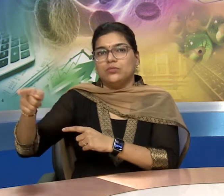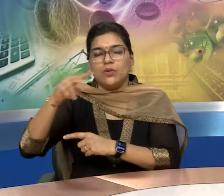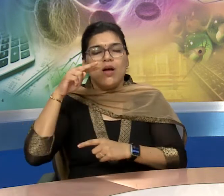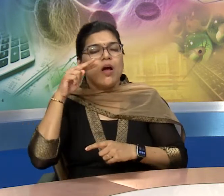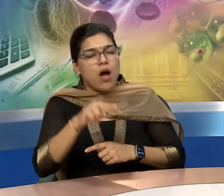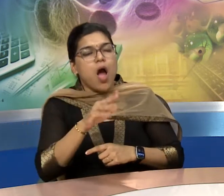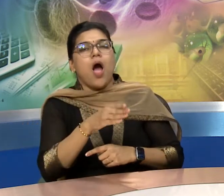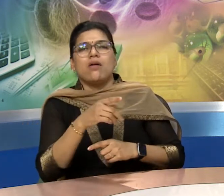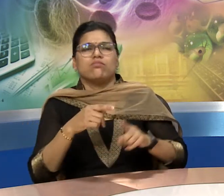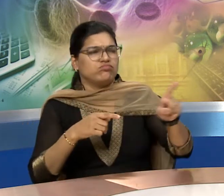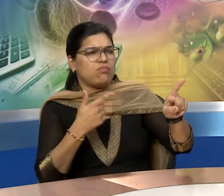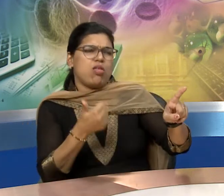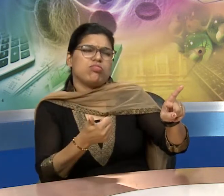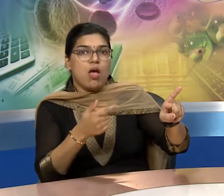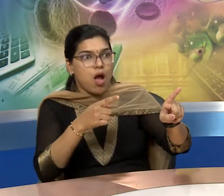groups or subgroups.